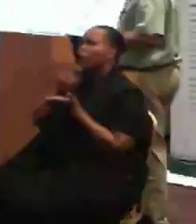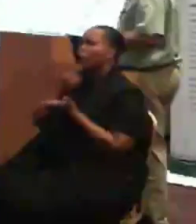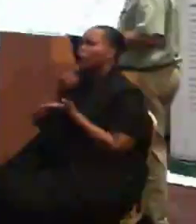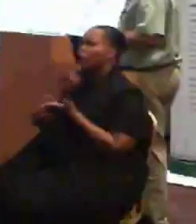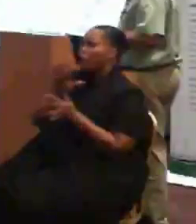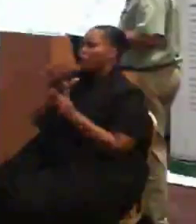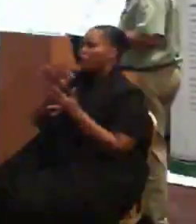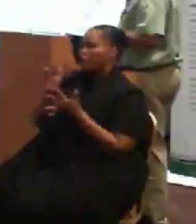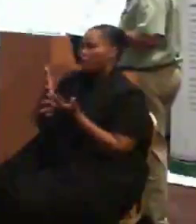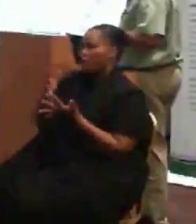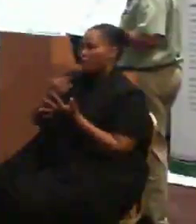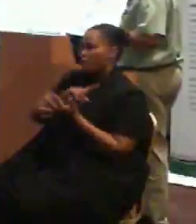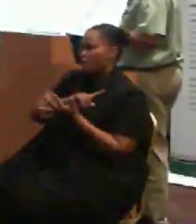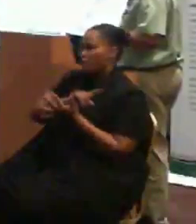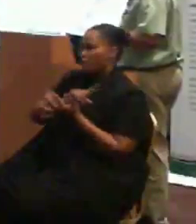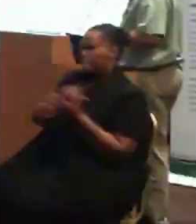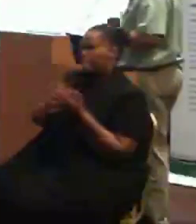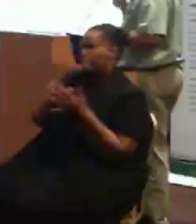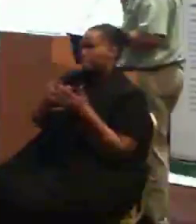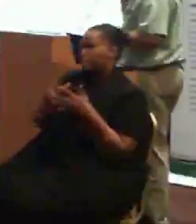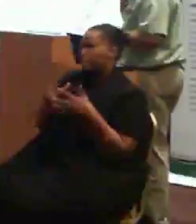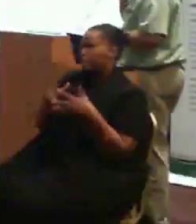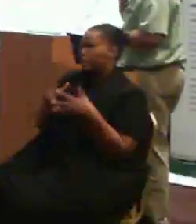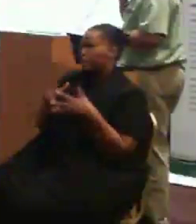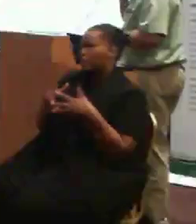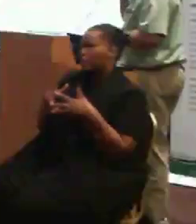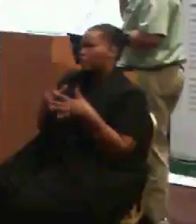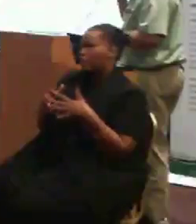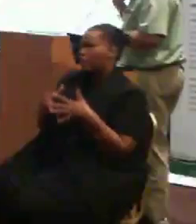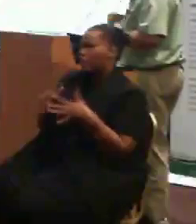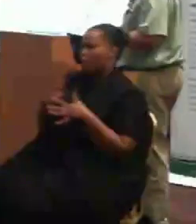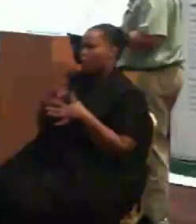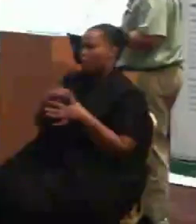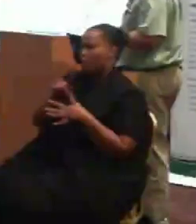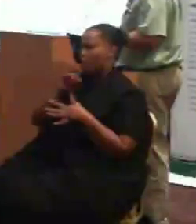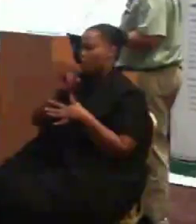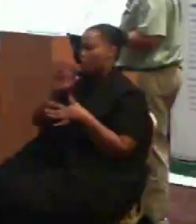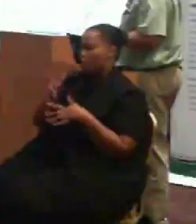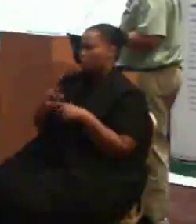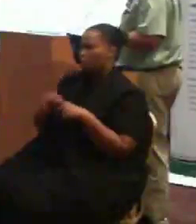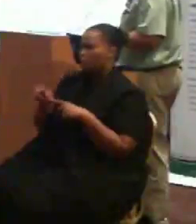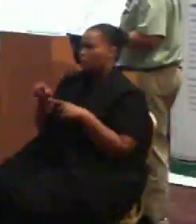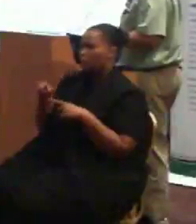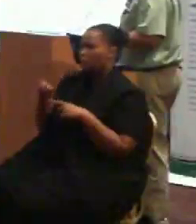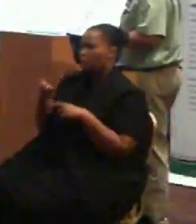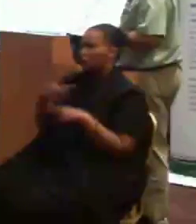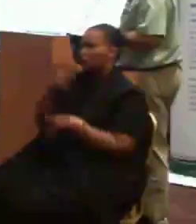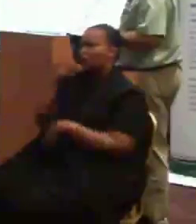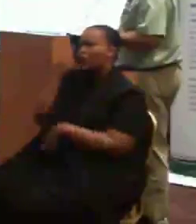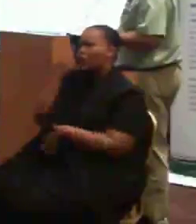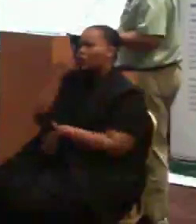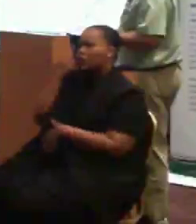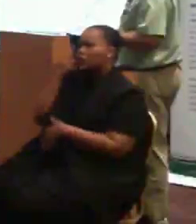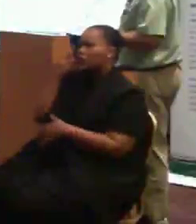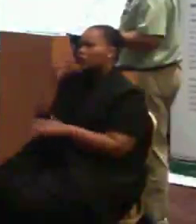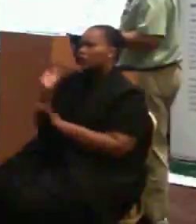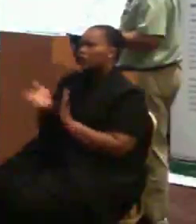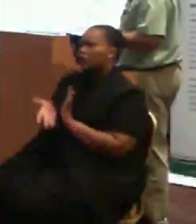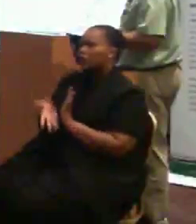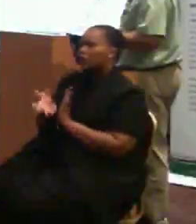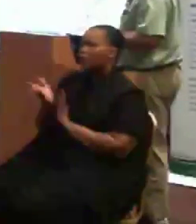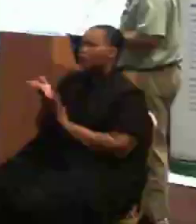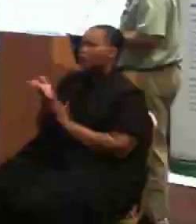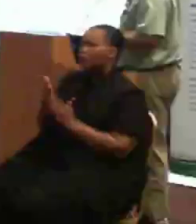specific methodology that we need to apply, but it seems to be suggesting that any increase that is